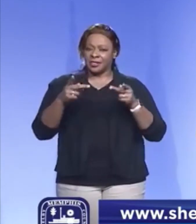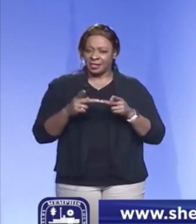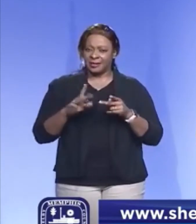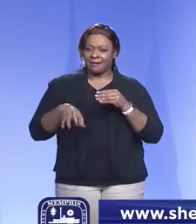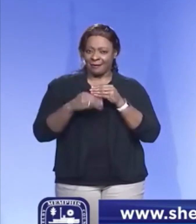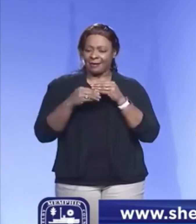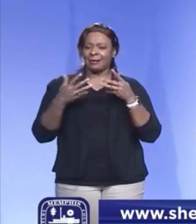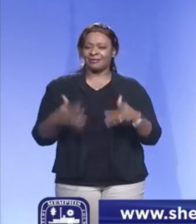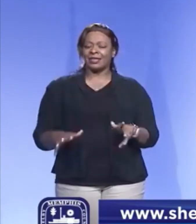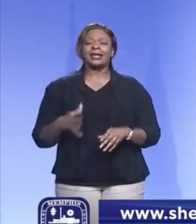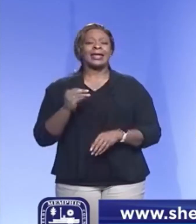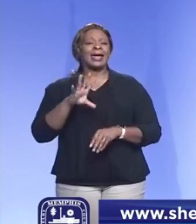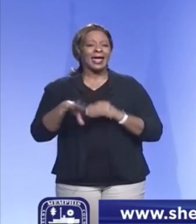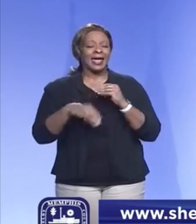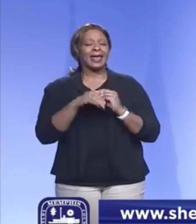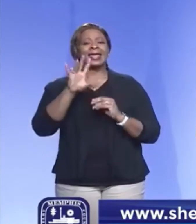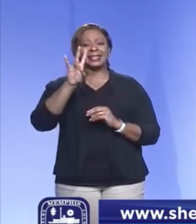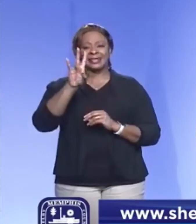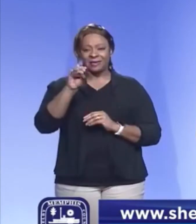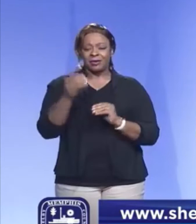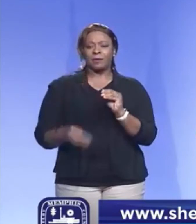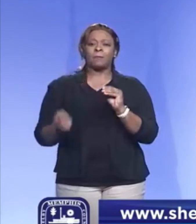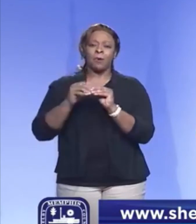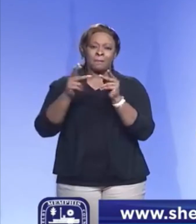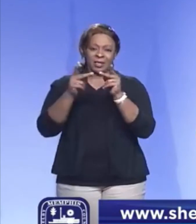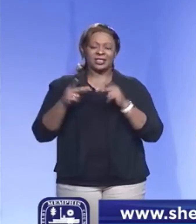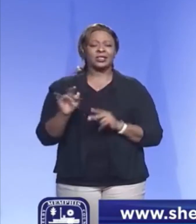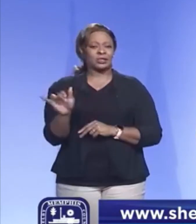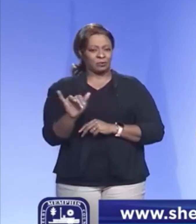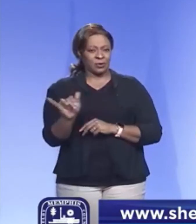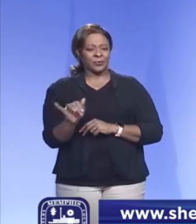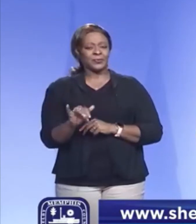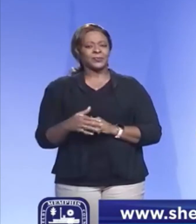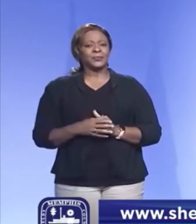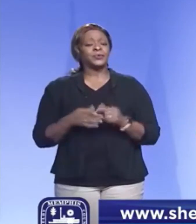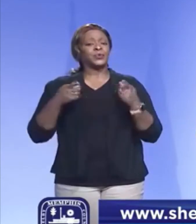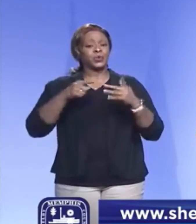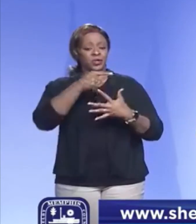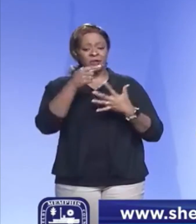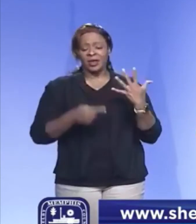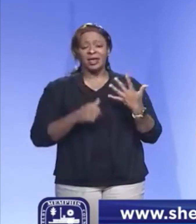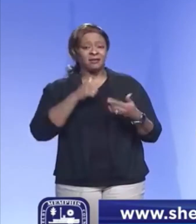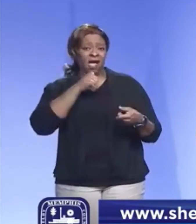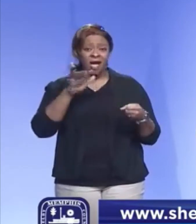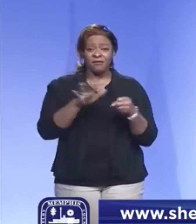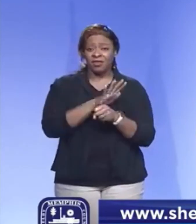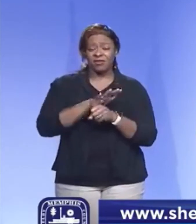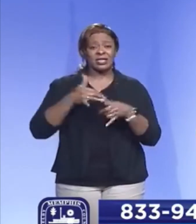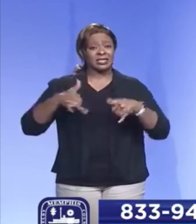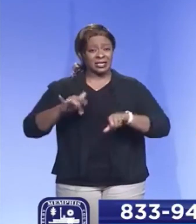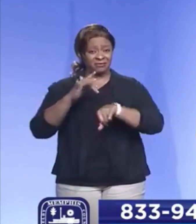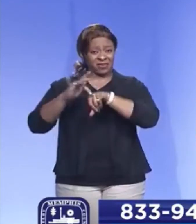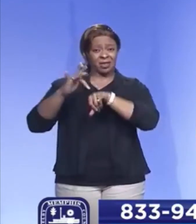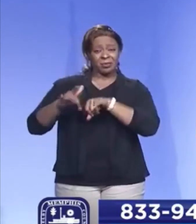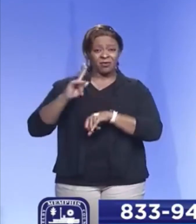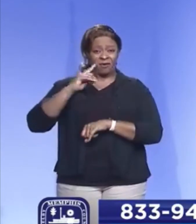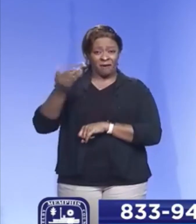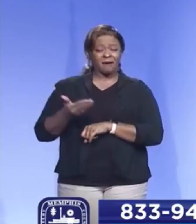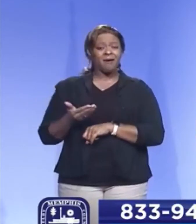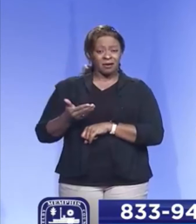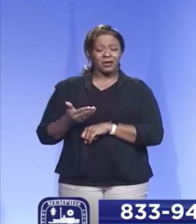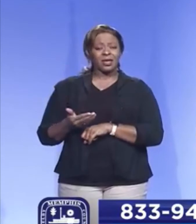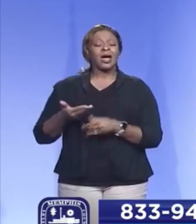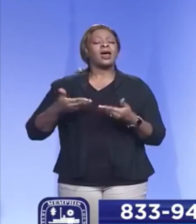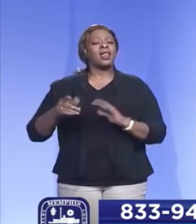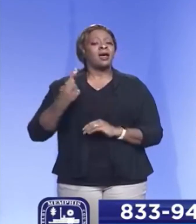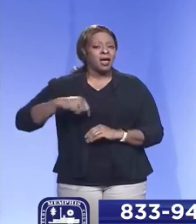then ultimately adding 70 additional positions. While all of those are not filled, many of them are, which